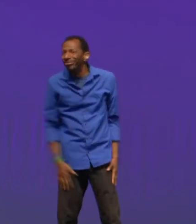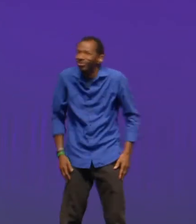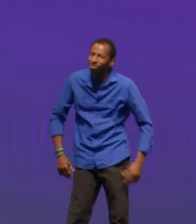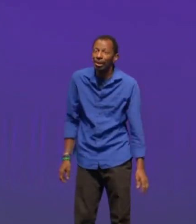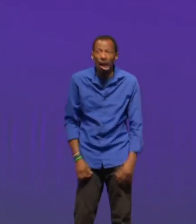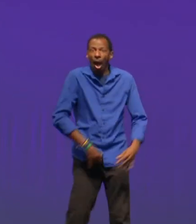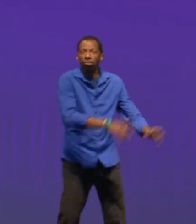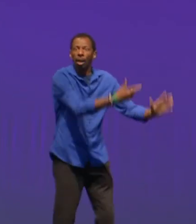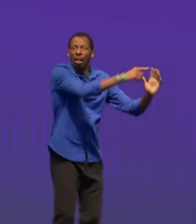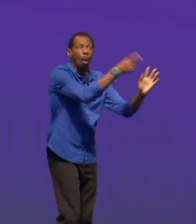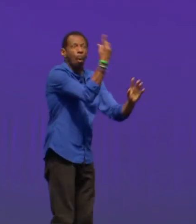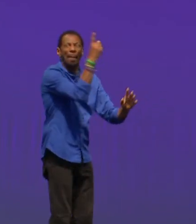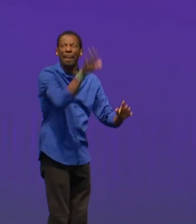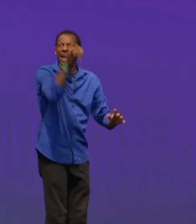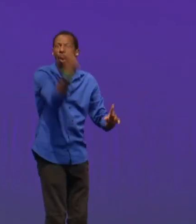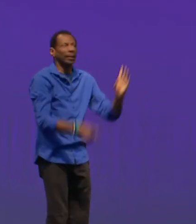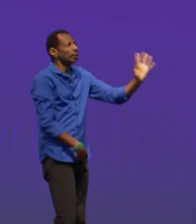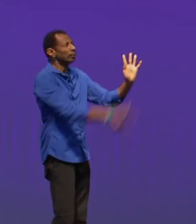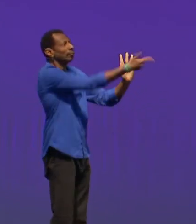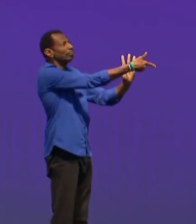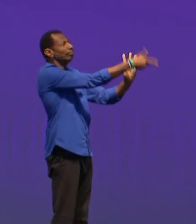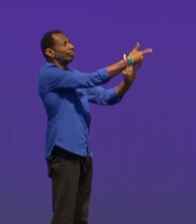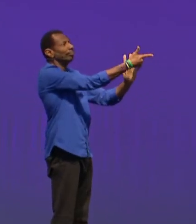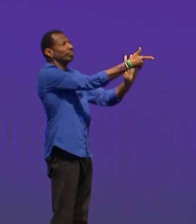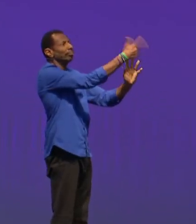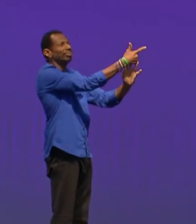The third person jumped without a scream.